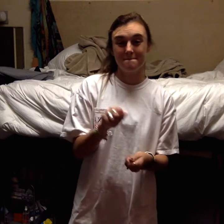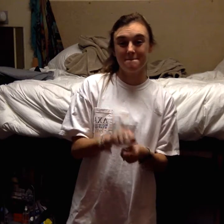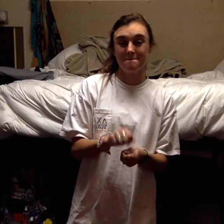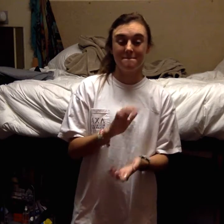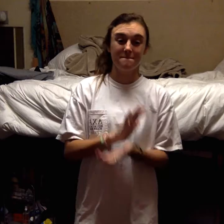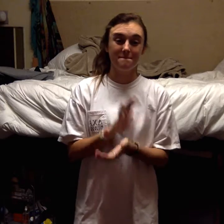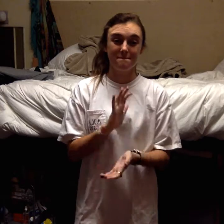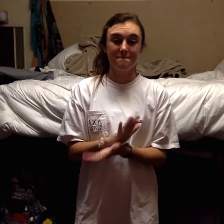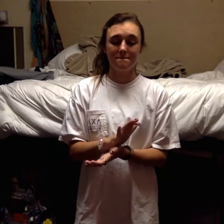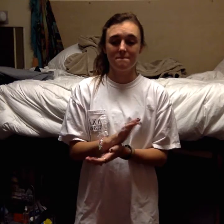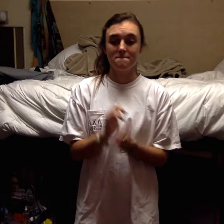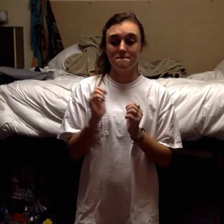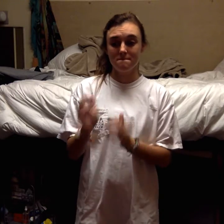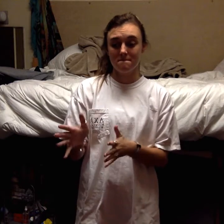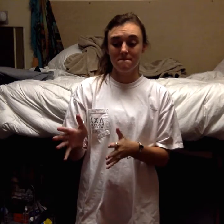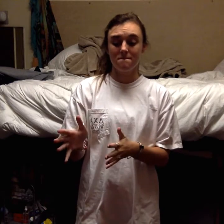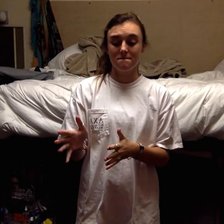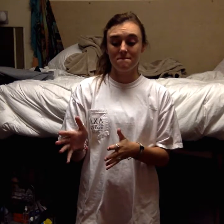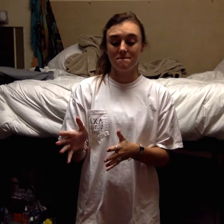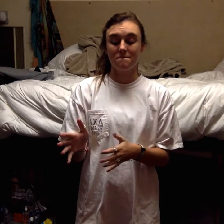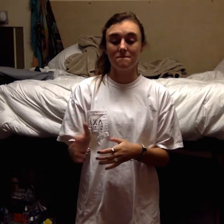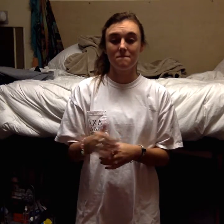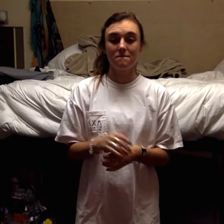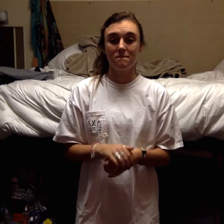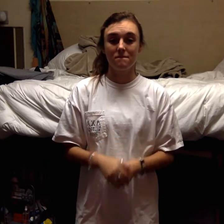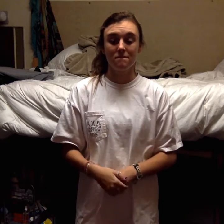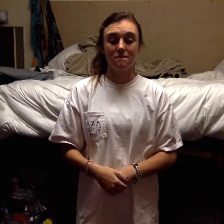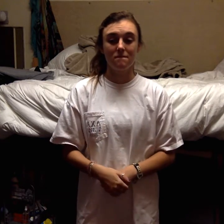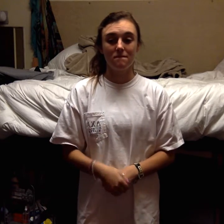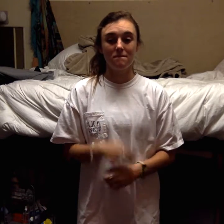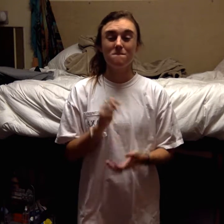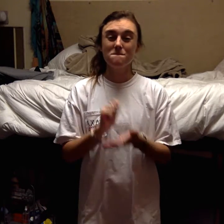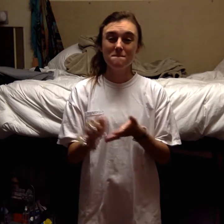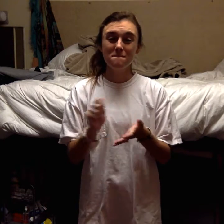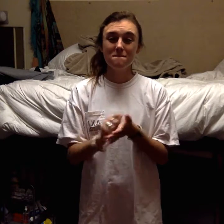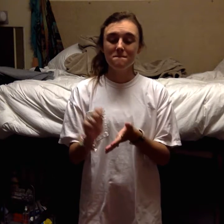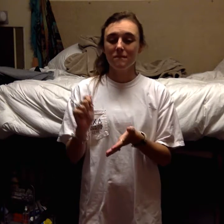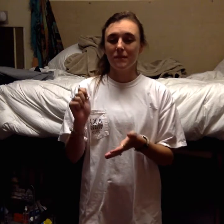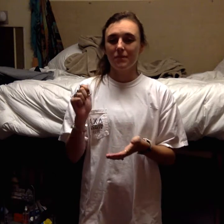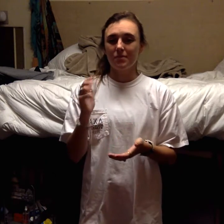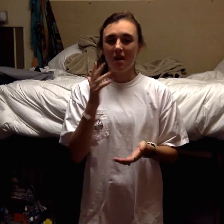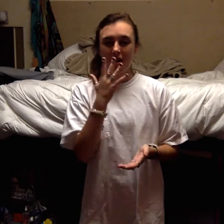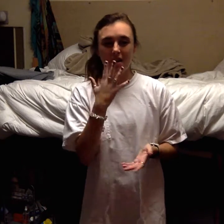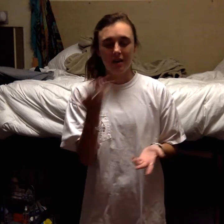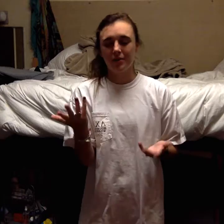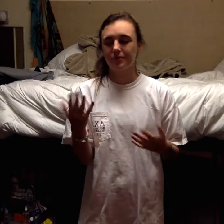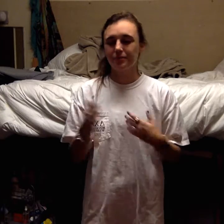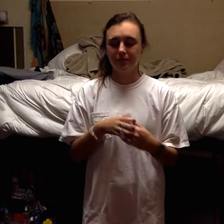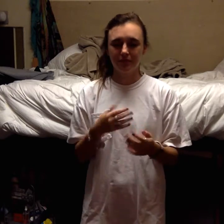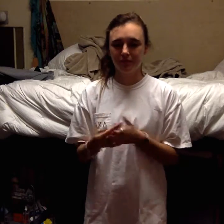Leave materials on your desks.